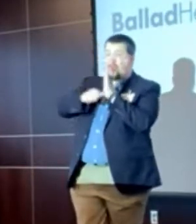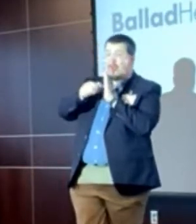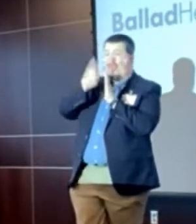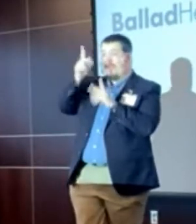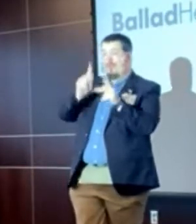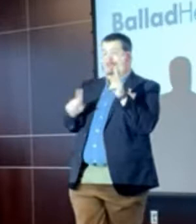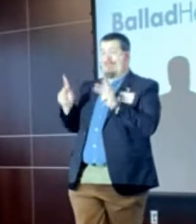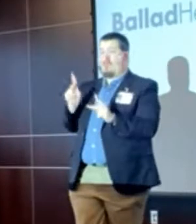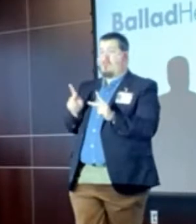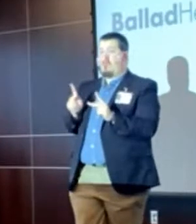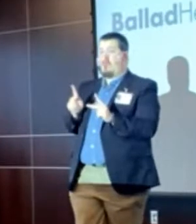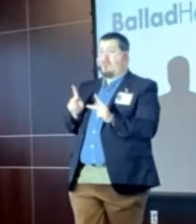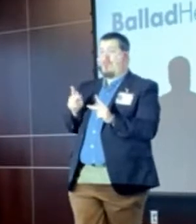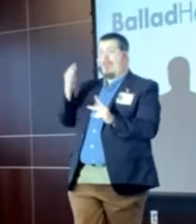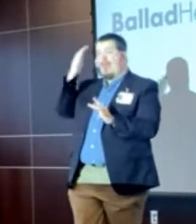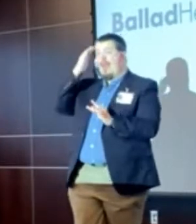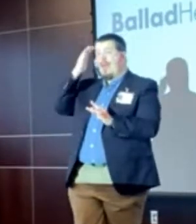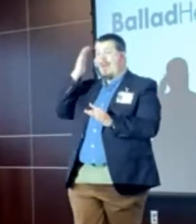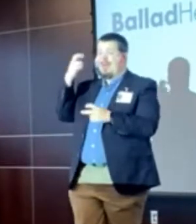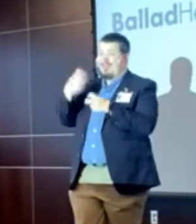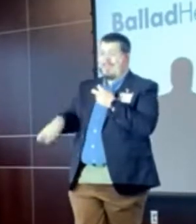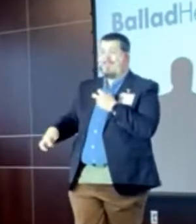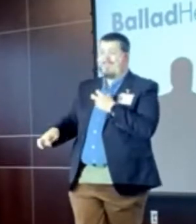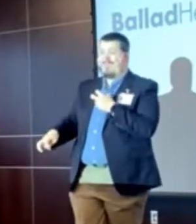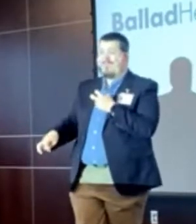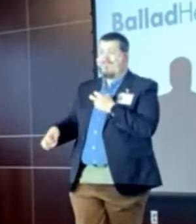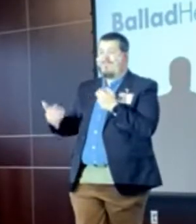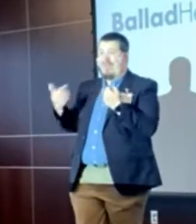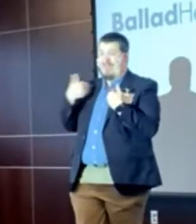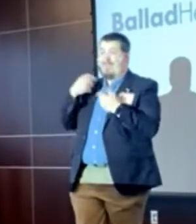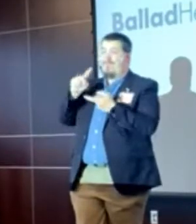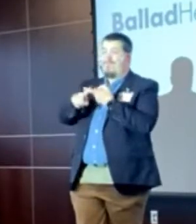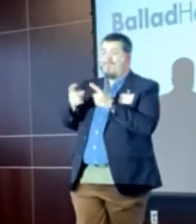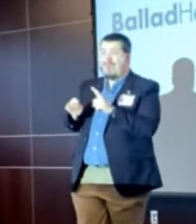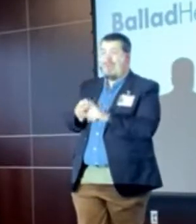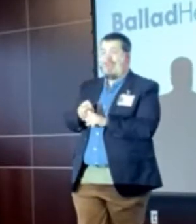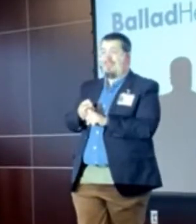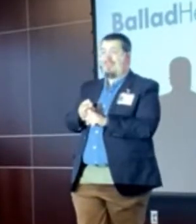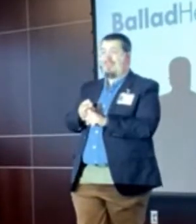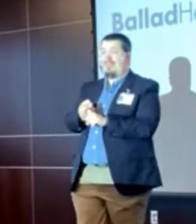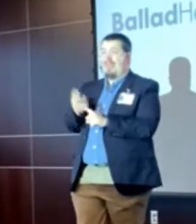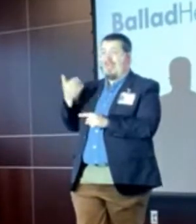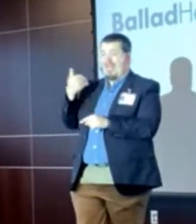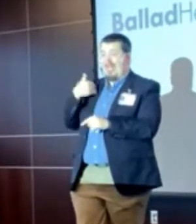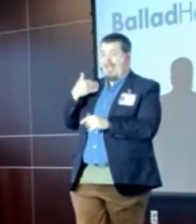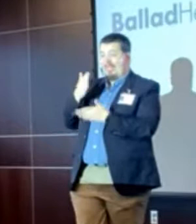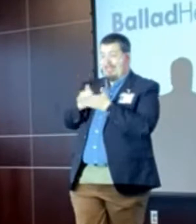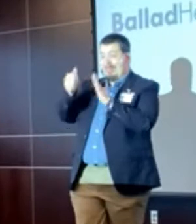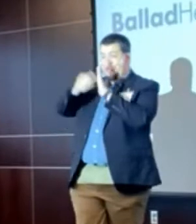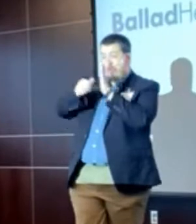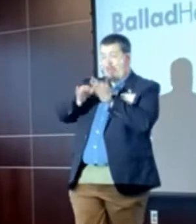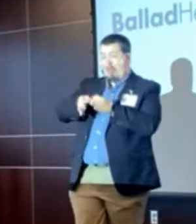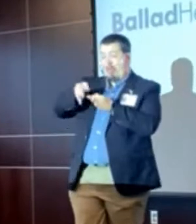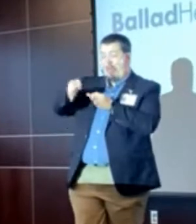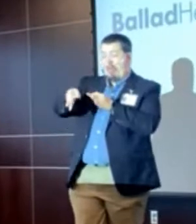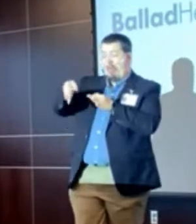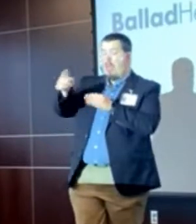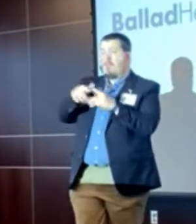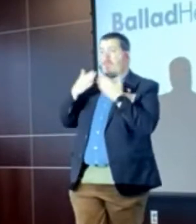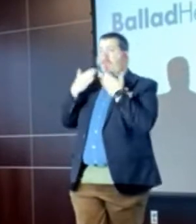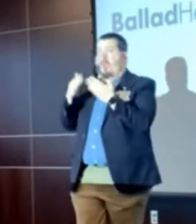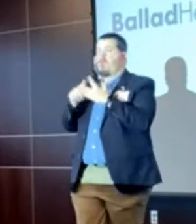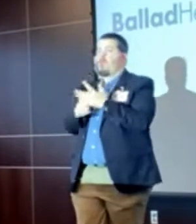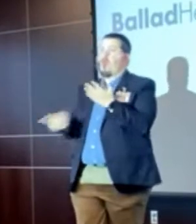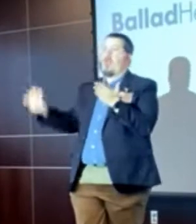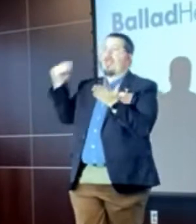people, and I know how difficult it has been. I have had friends who've had to defer surgeries, and we're very thankful that we